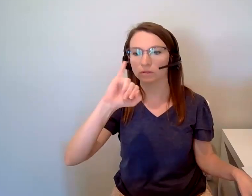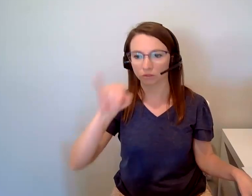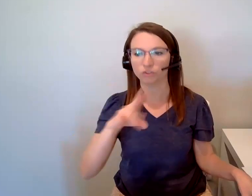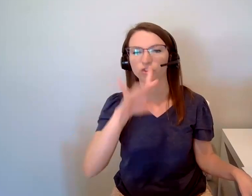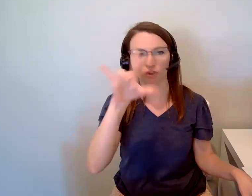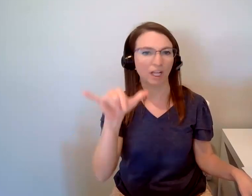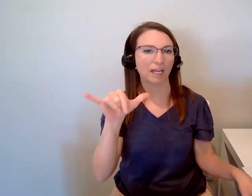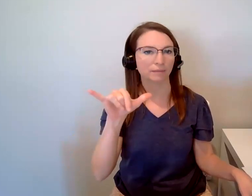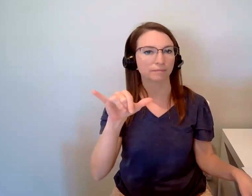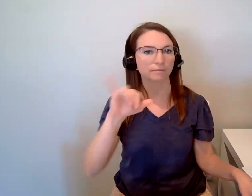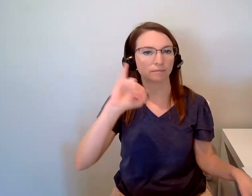July.